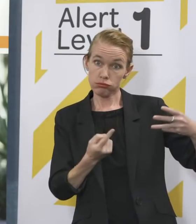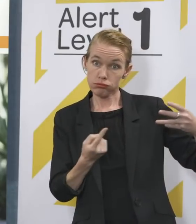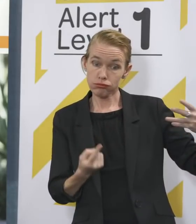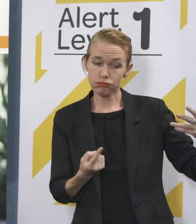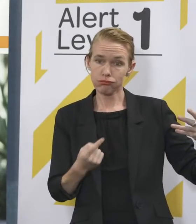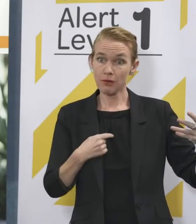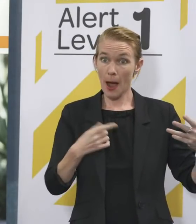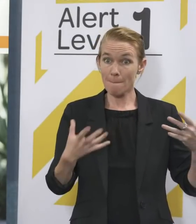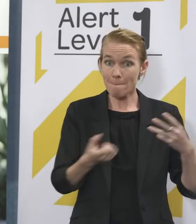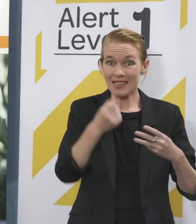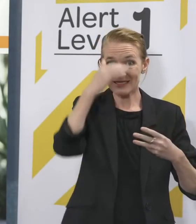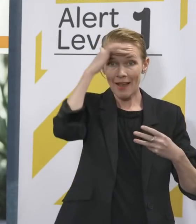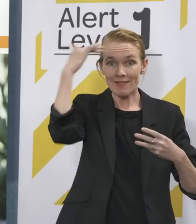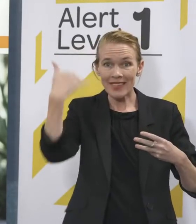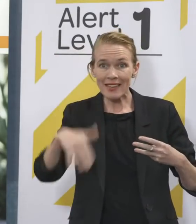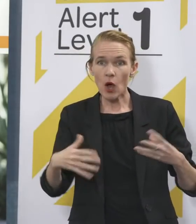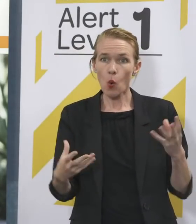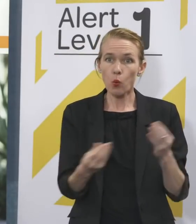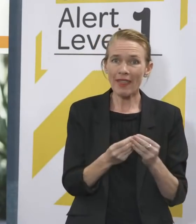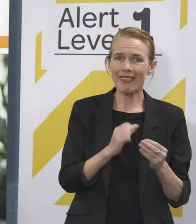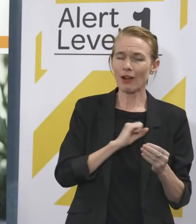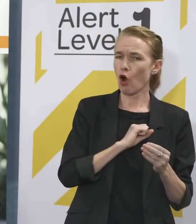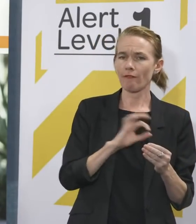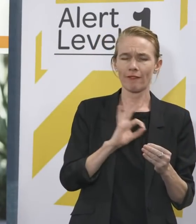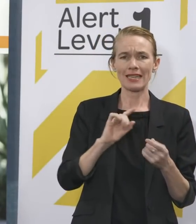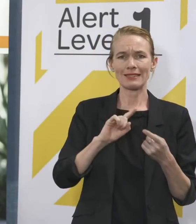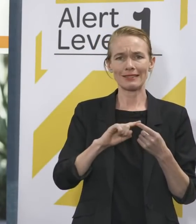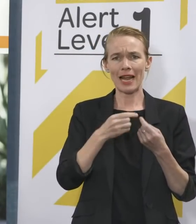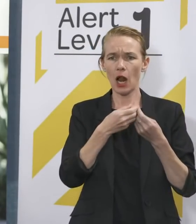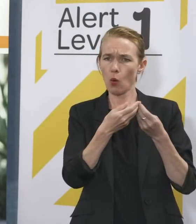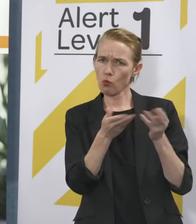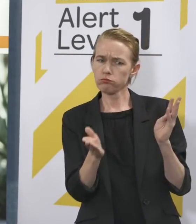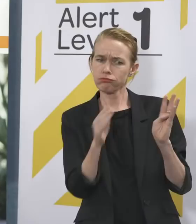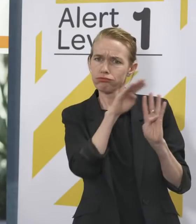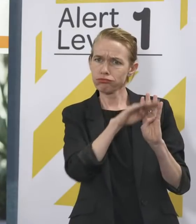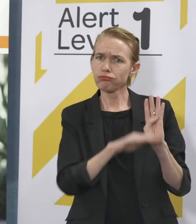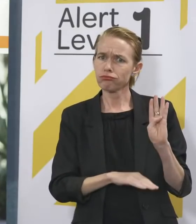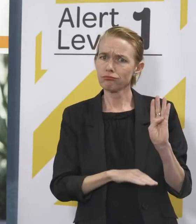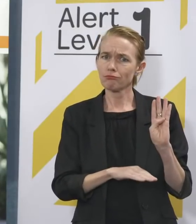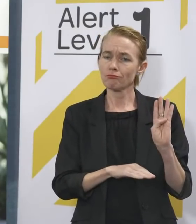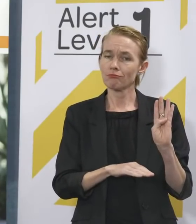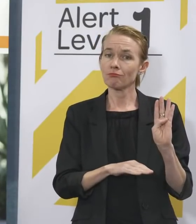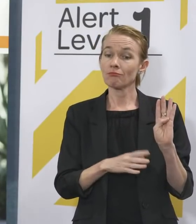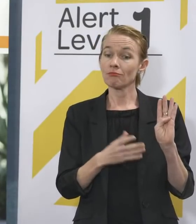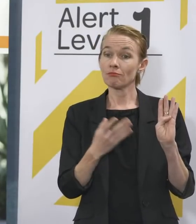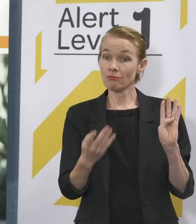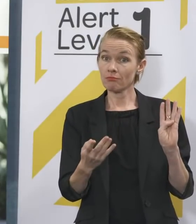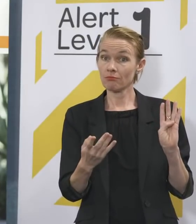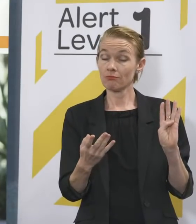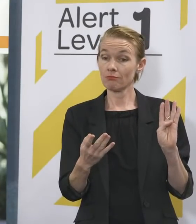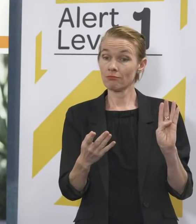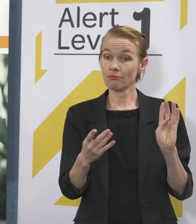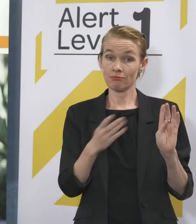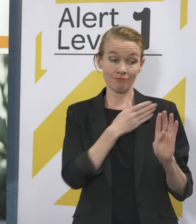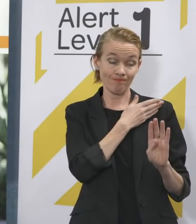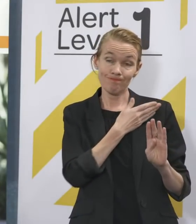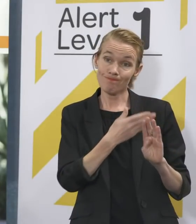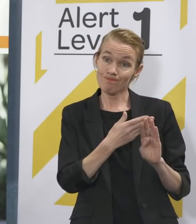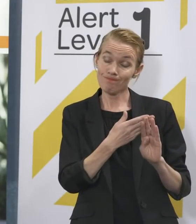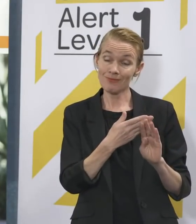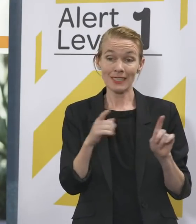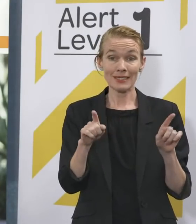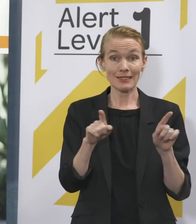a fever and or a cough. So there is still a wide group of symptoms, but then, as has consistently